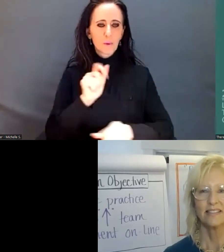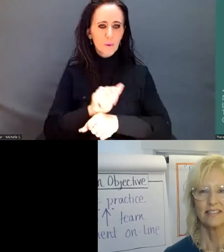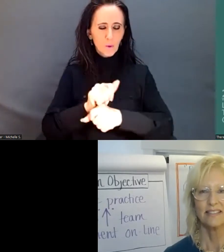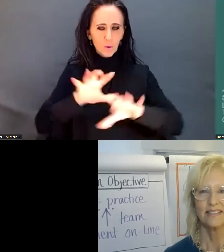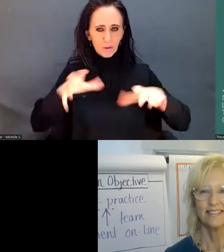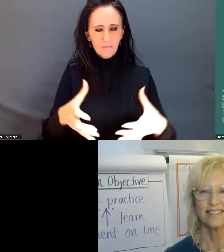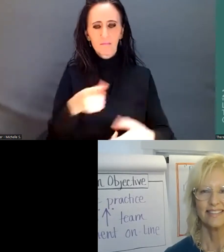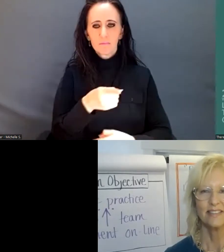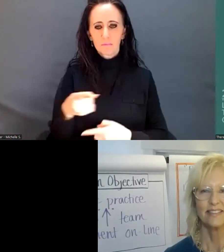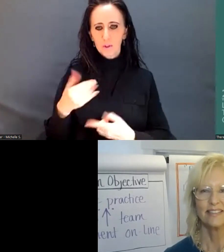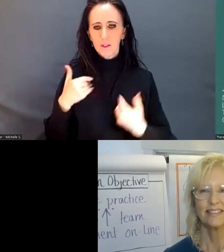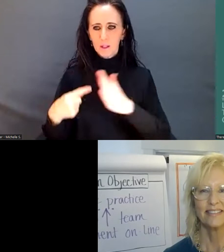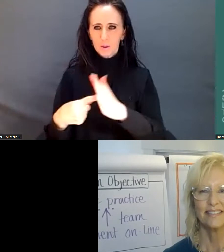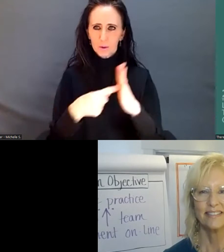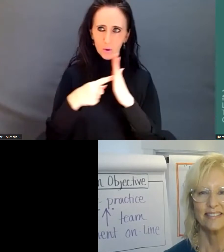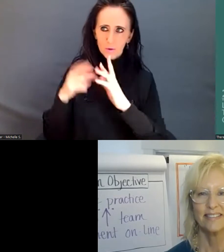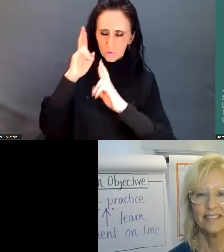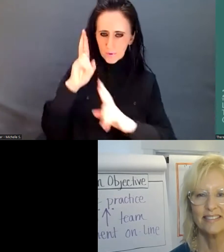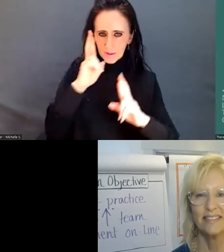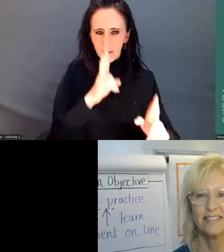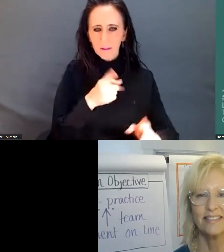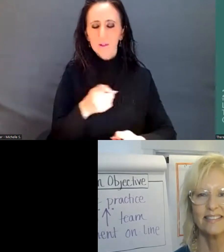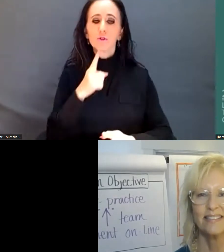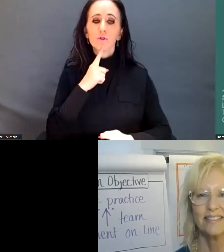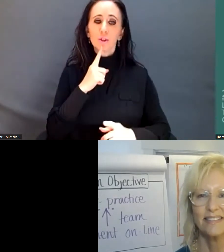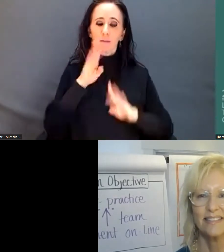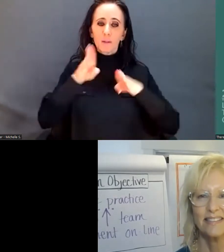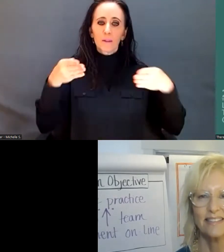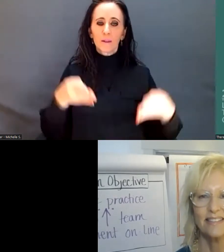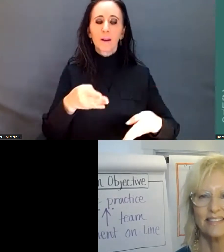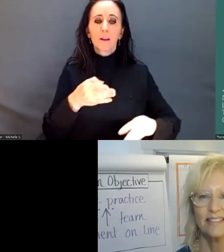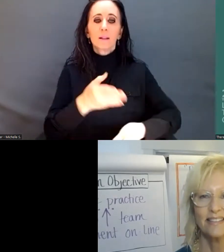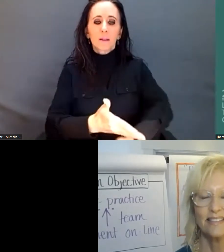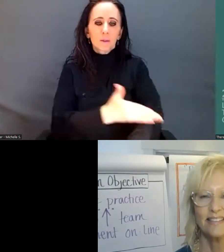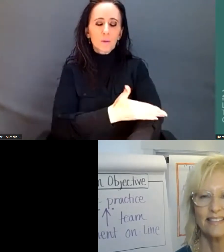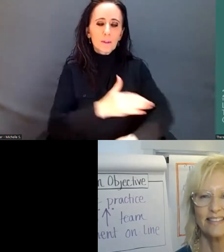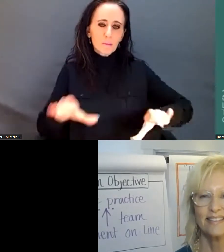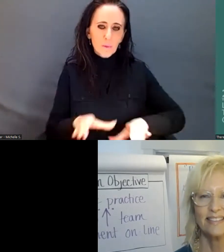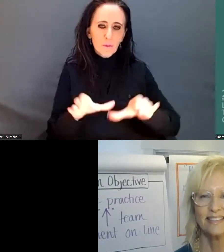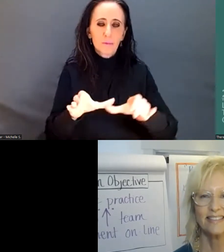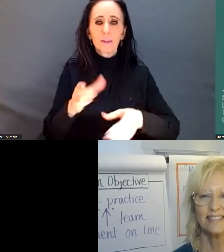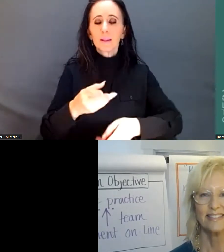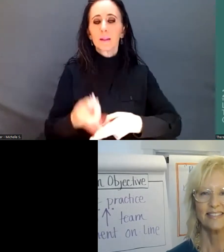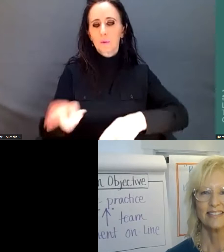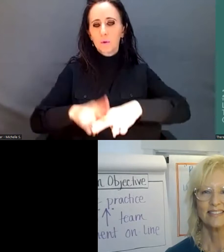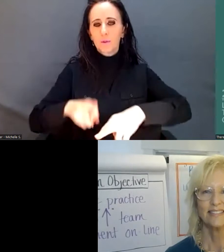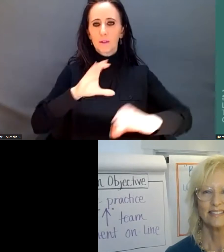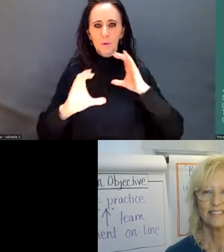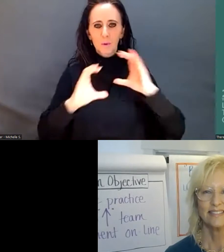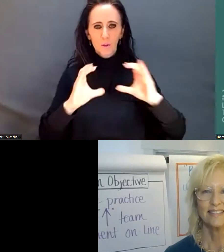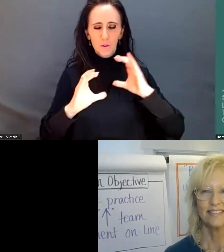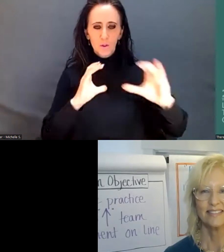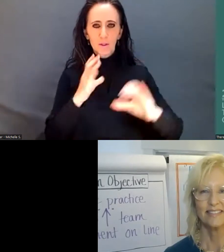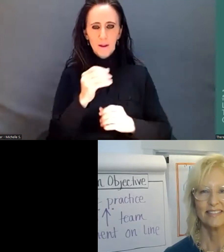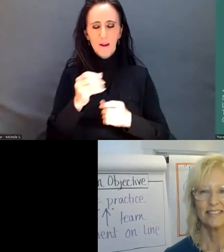energizing teams to improve performance, increase communication, and respectfully manage conflict. Peg has been doing